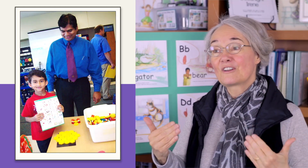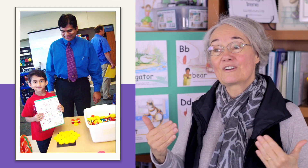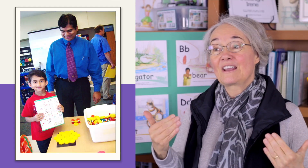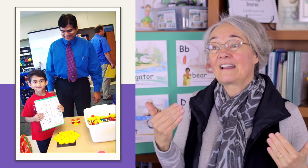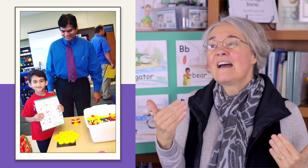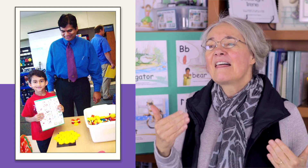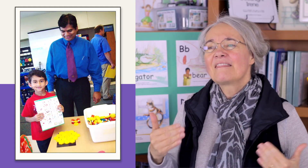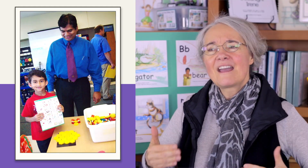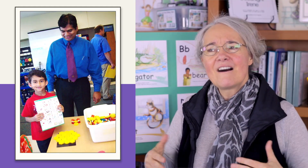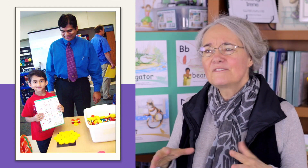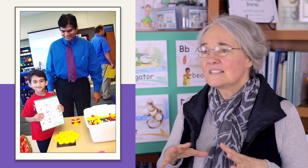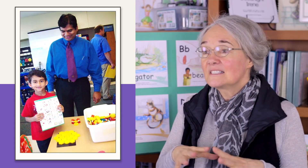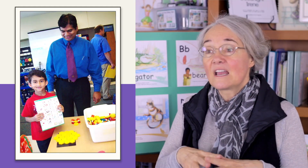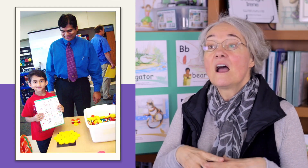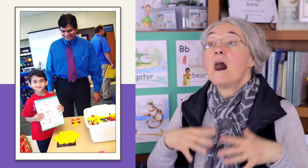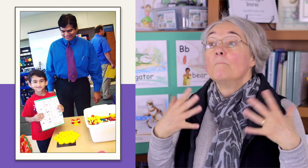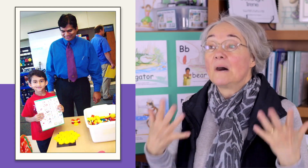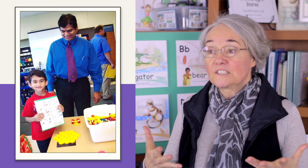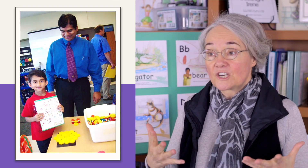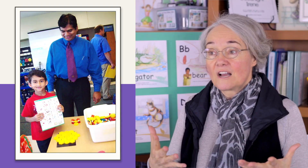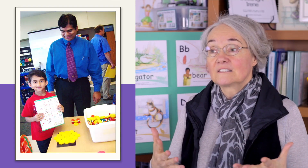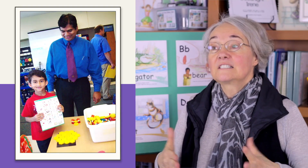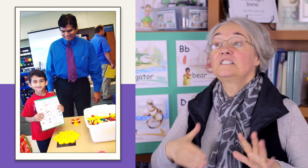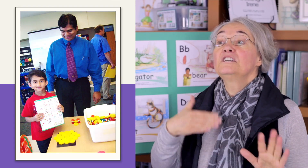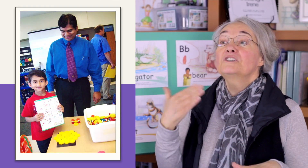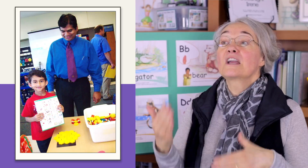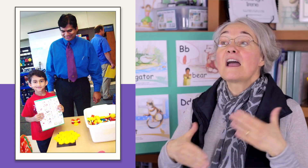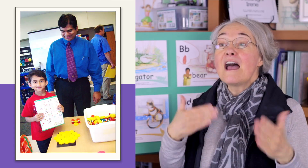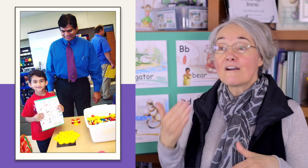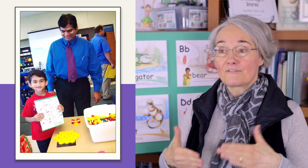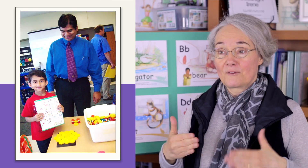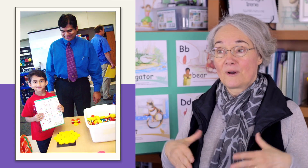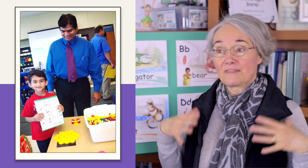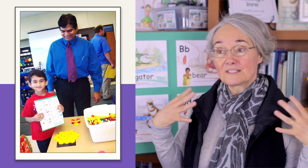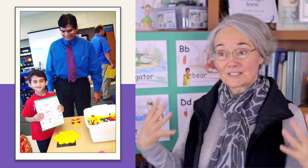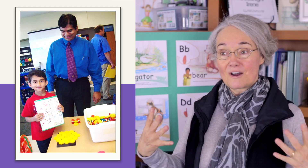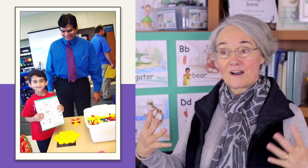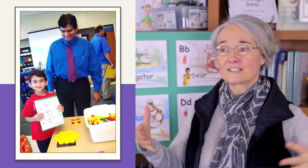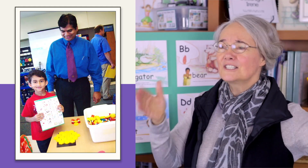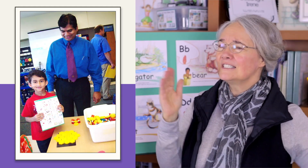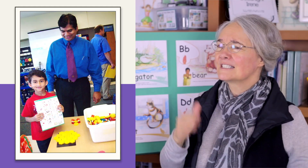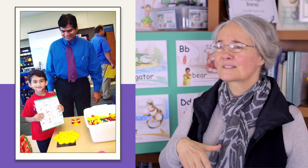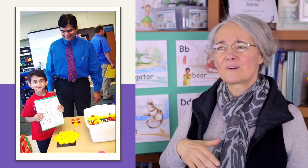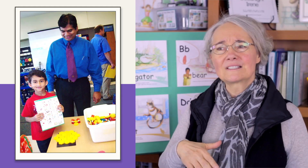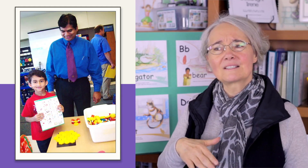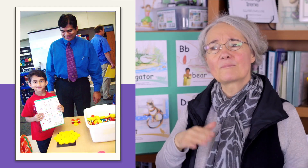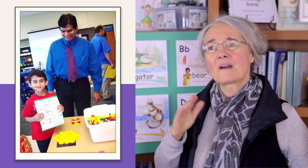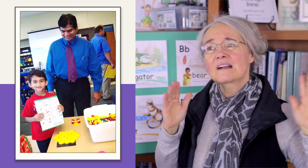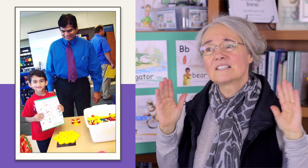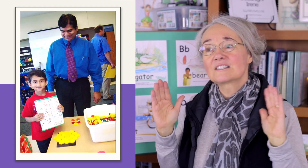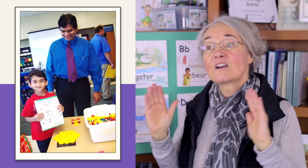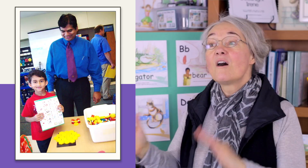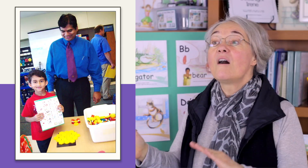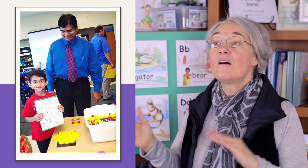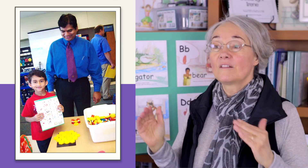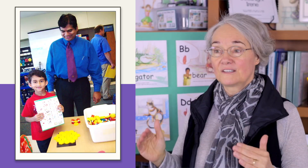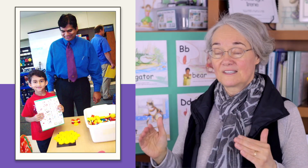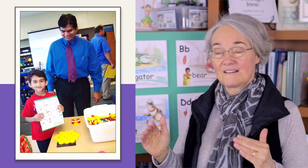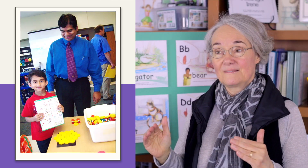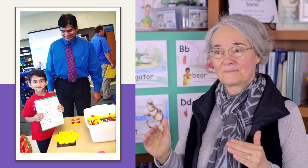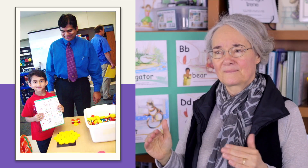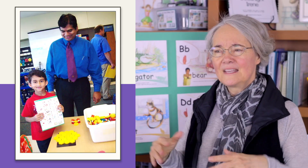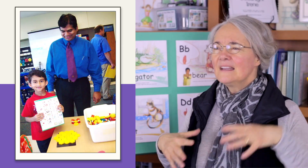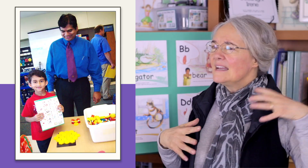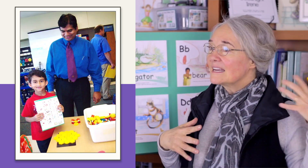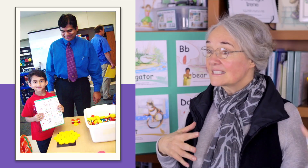enthusiasm for learning. They often say, my child is teaching everyone the song. She just wants to practice all